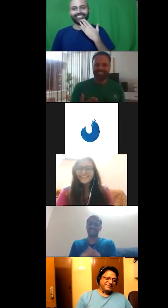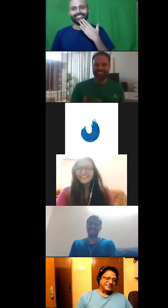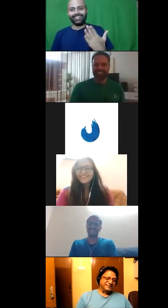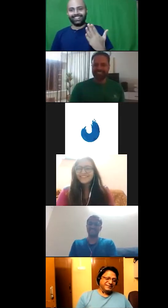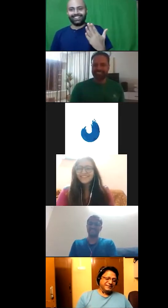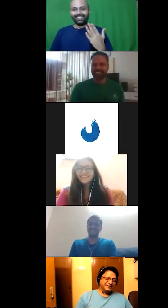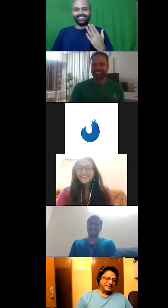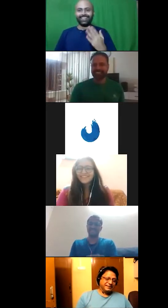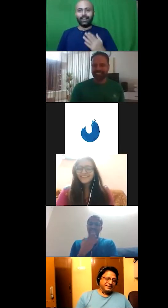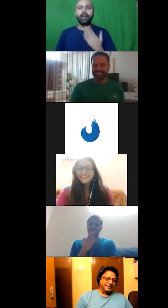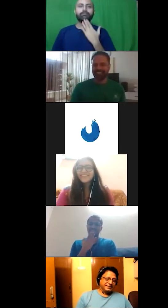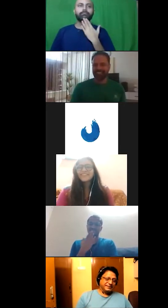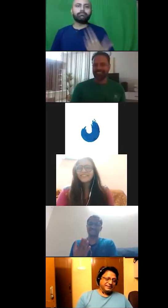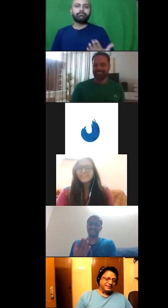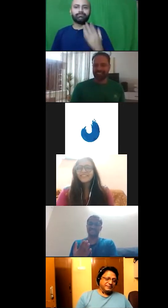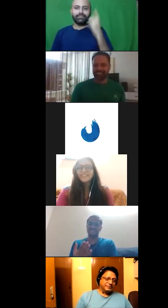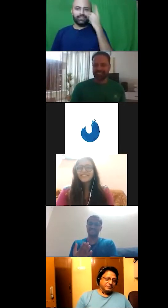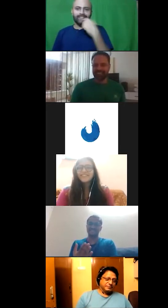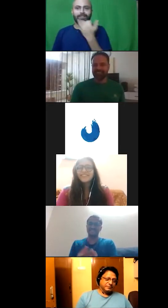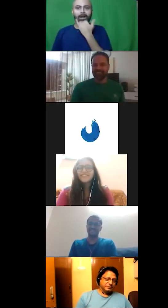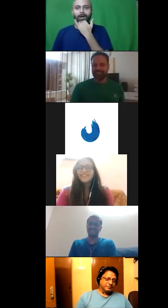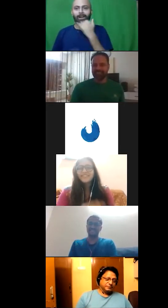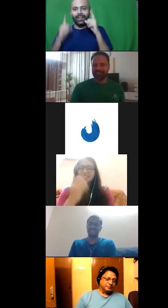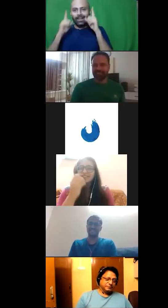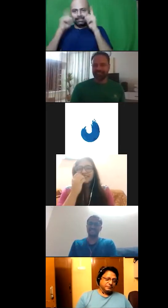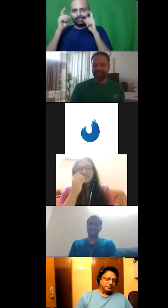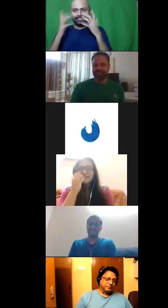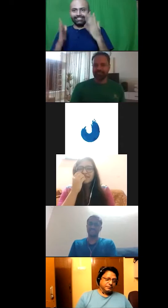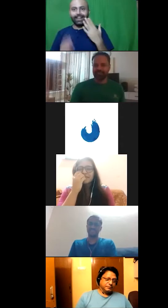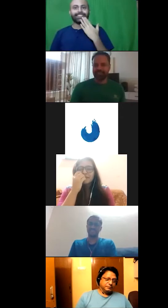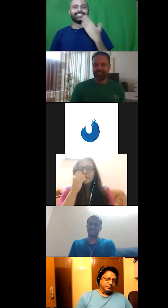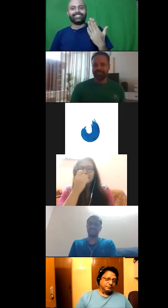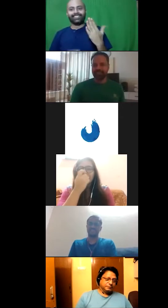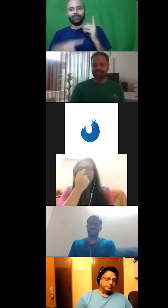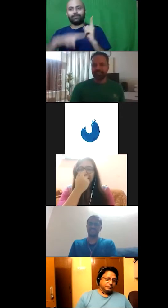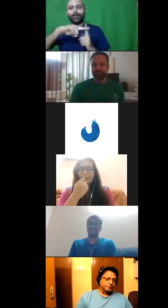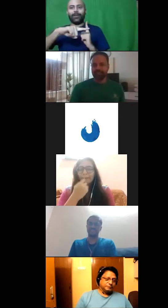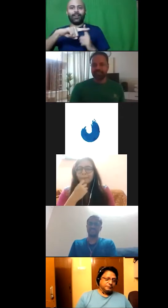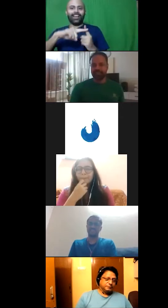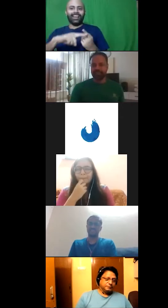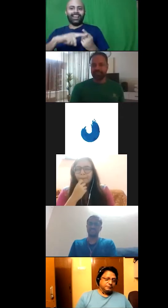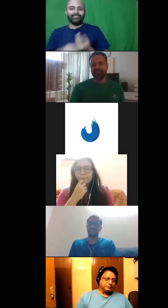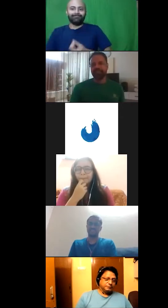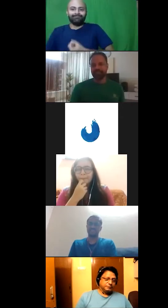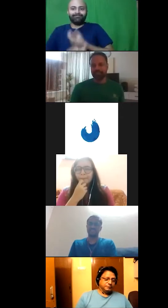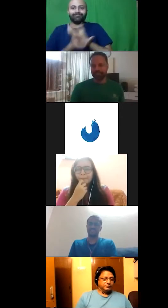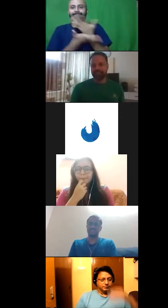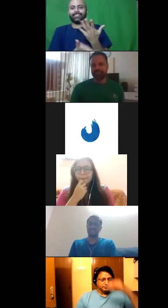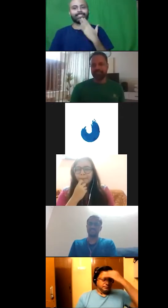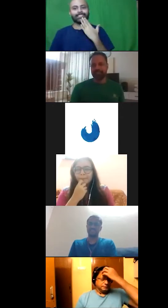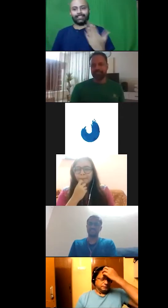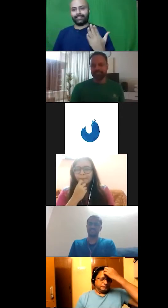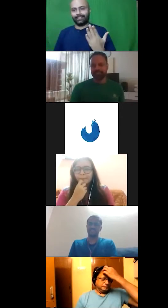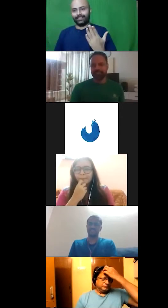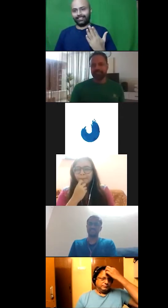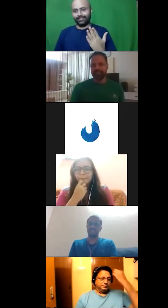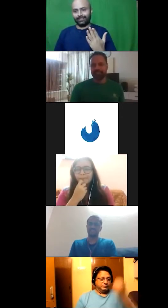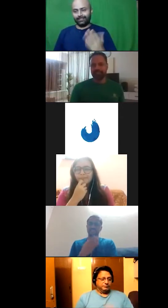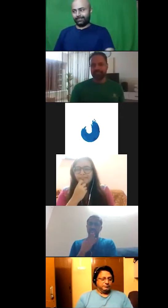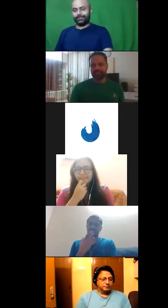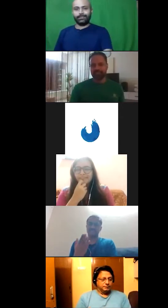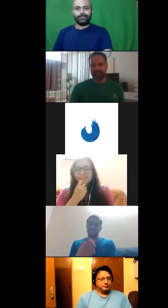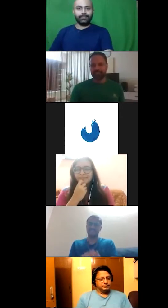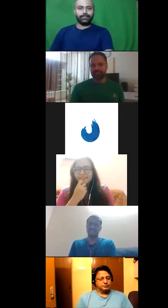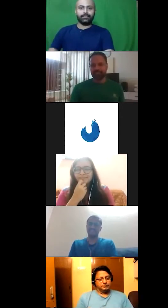your expressions. You have to, you know, look happy. You don't want to look sad when you're thanking somebody. So, you know, you